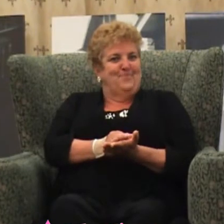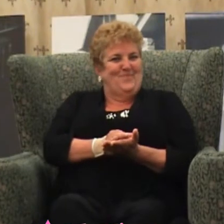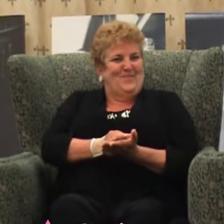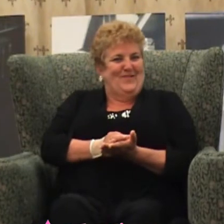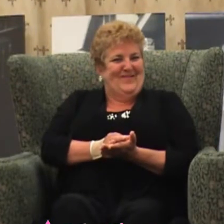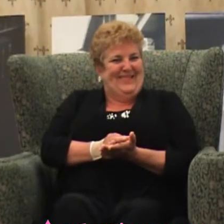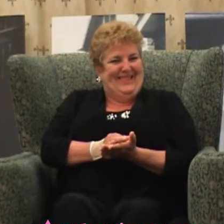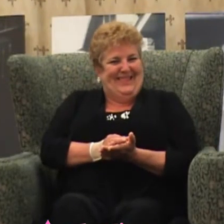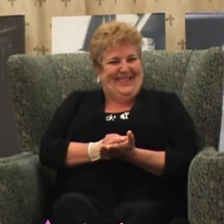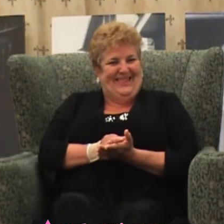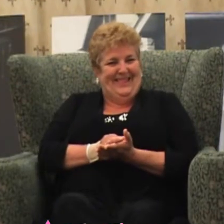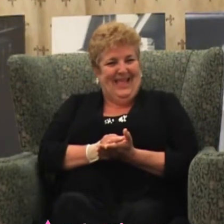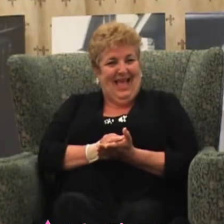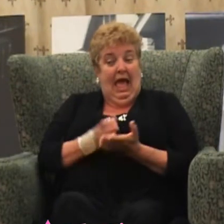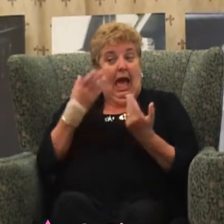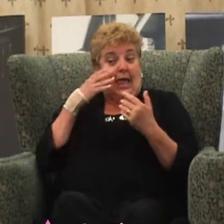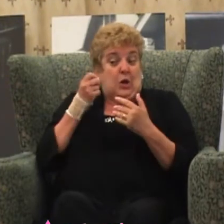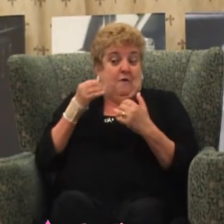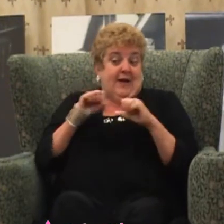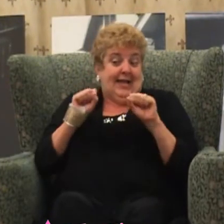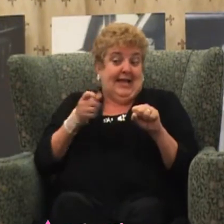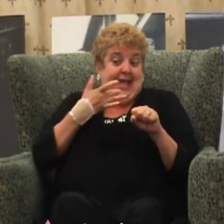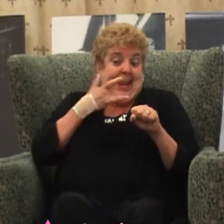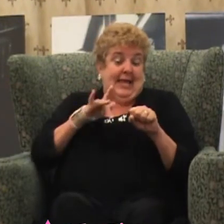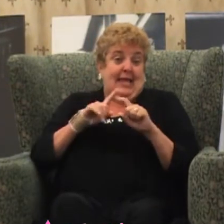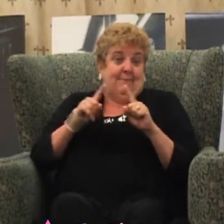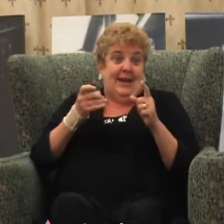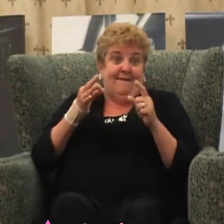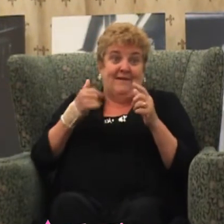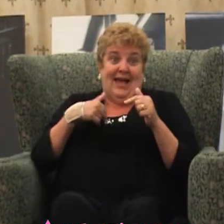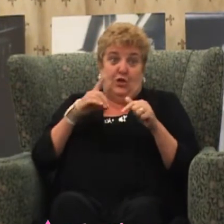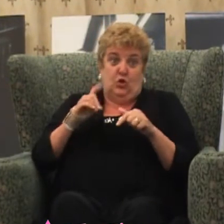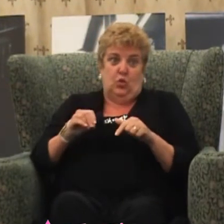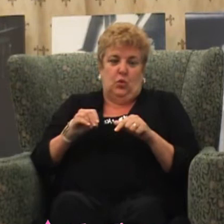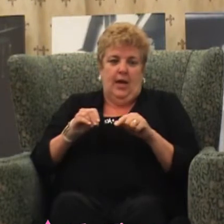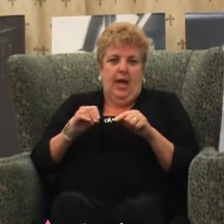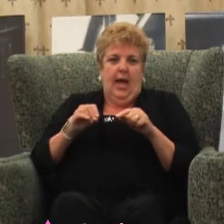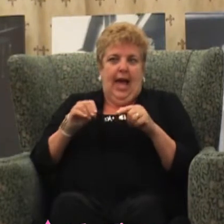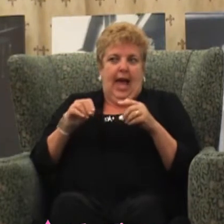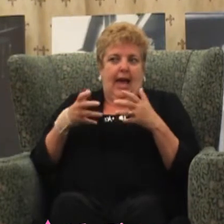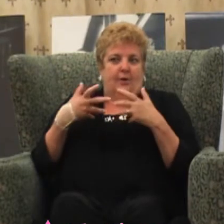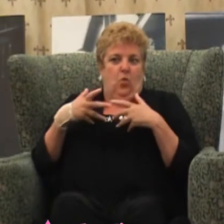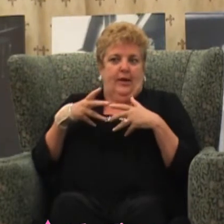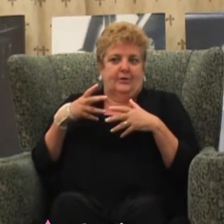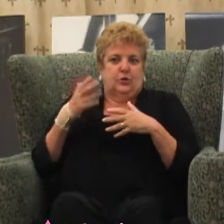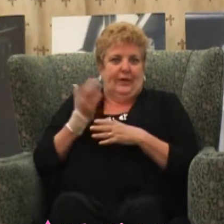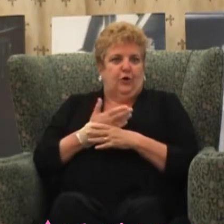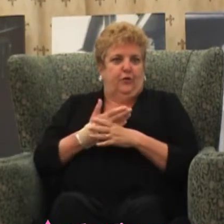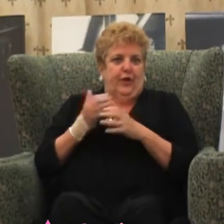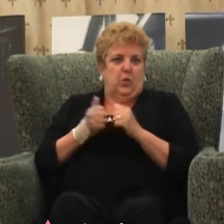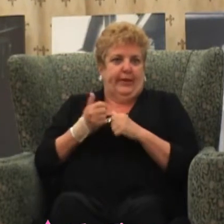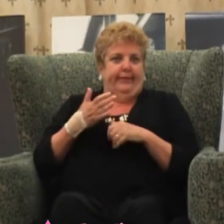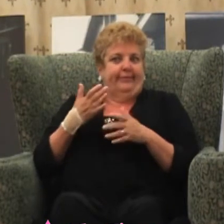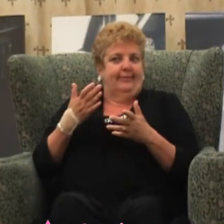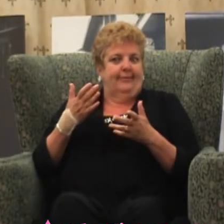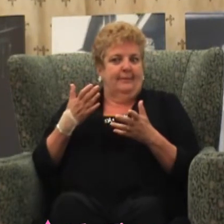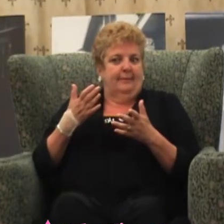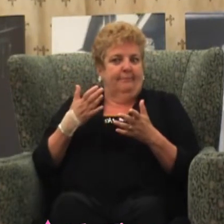don't know that I'm going to get lucky, but if I do, I don't want it to hinge on how much sobriety I have, By the way, how long are you sober? 6 months, honey, right